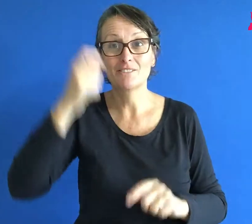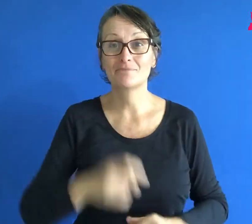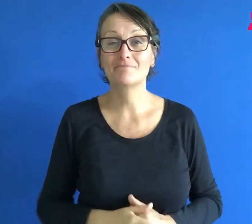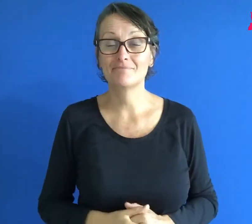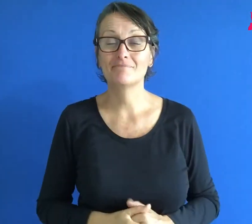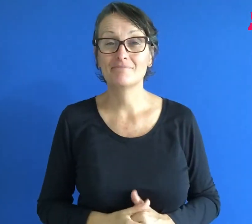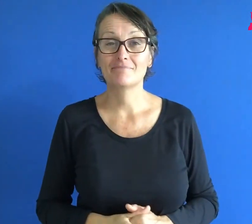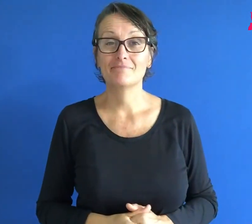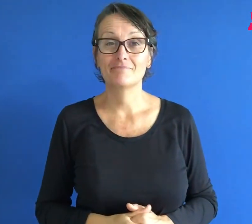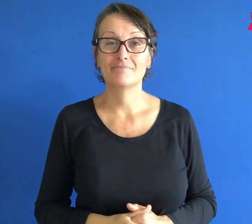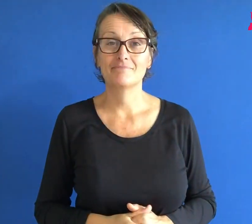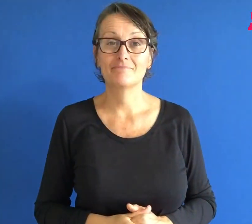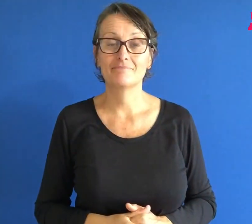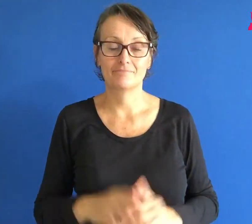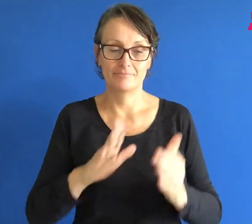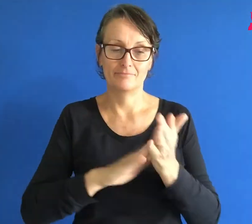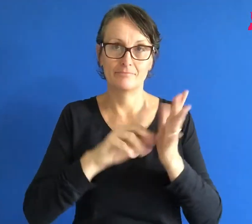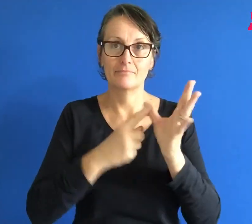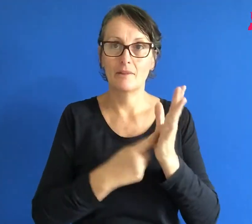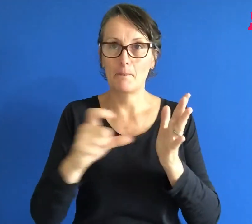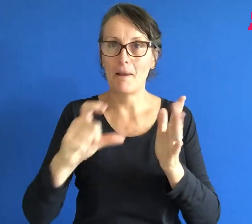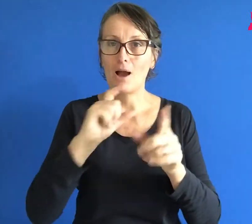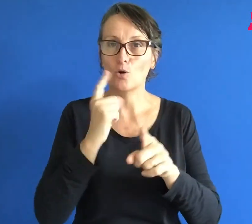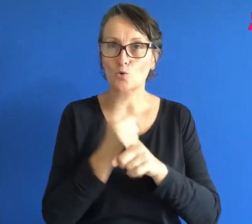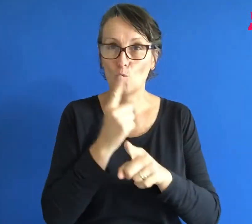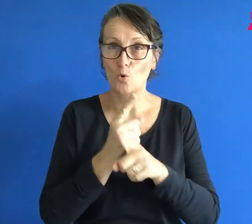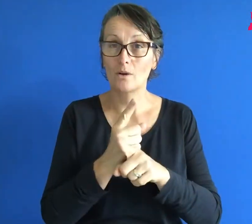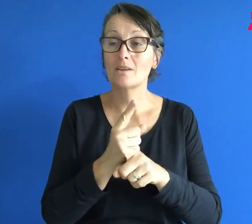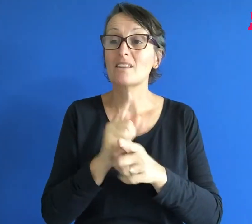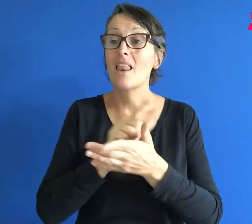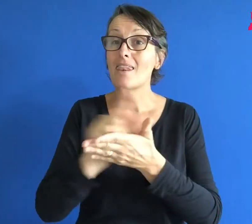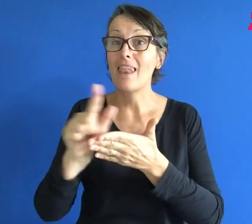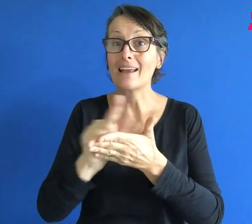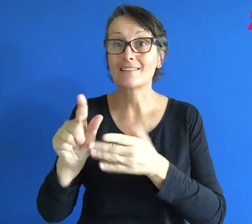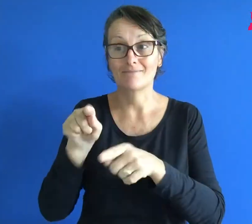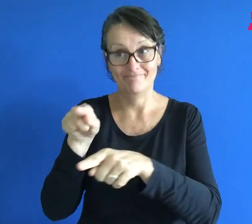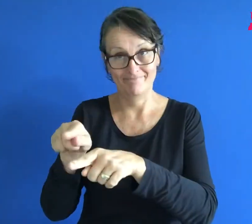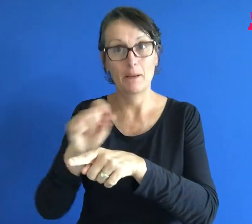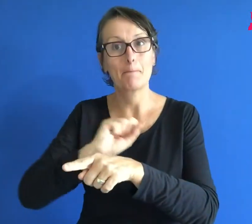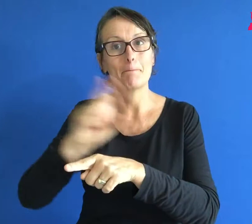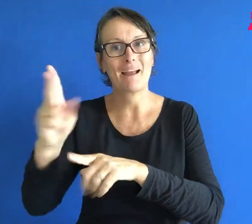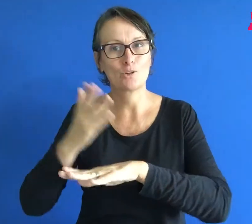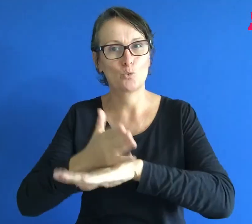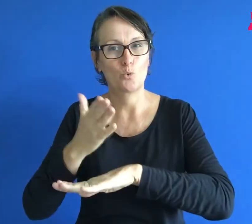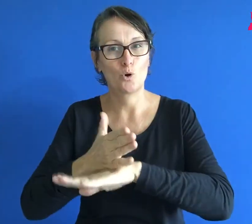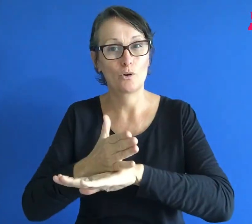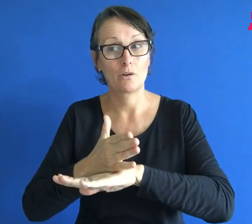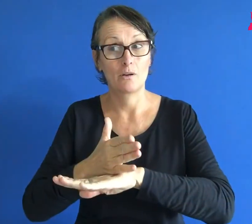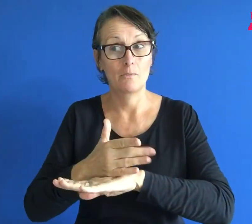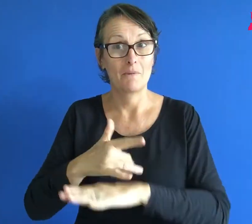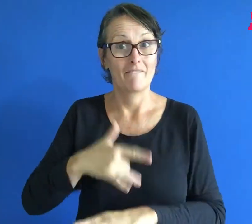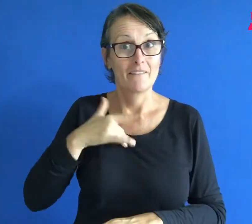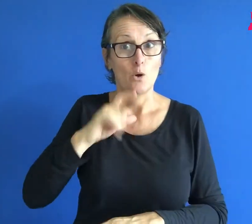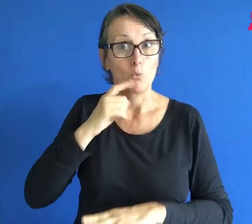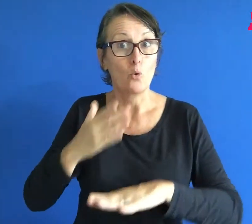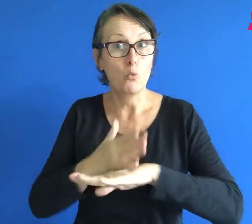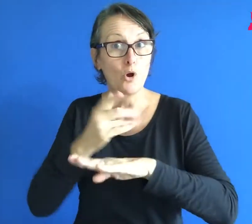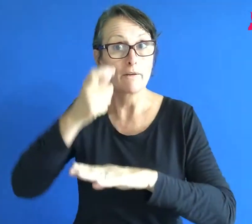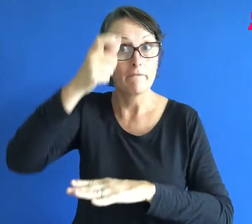Before long, Cliff felt like he was ready to return to work, but he had decided to leave the emergency services behind, this time for a job with the local